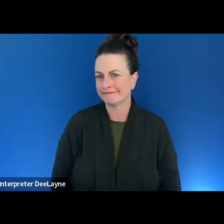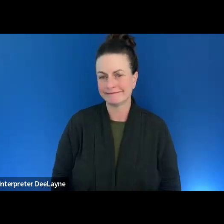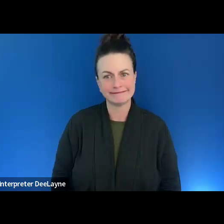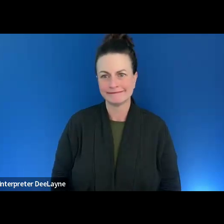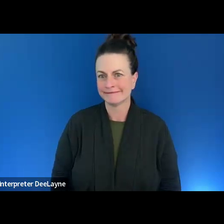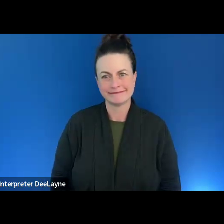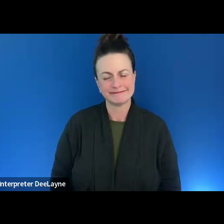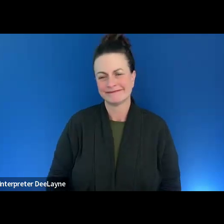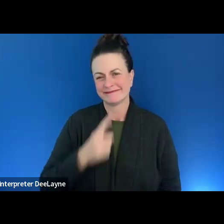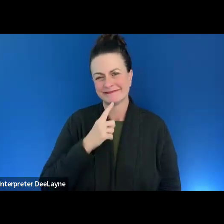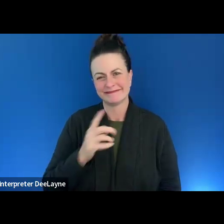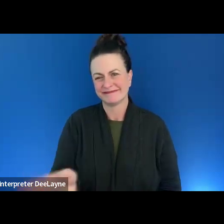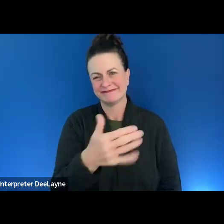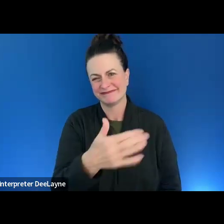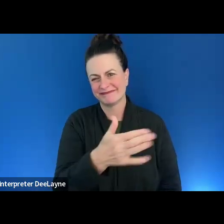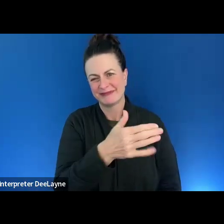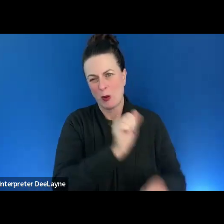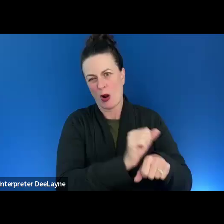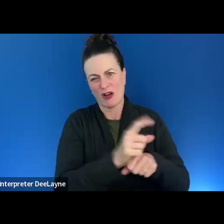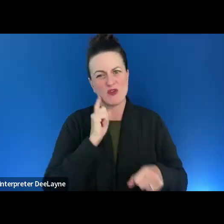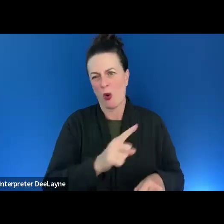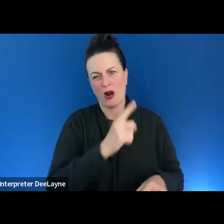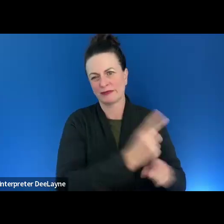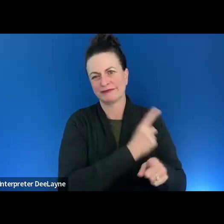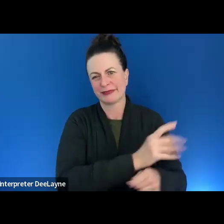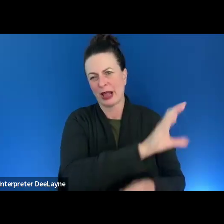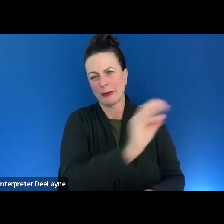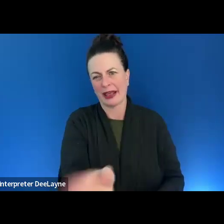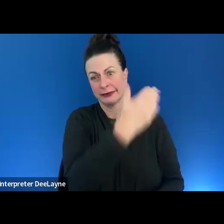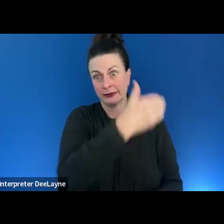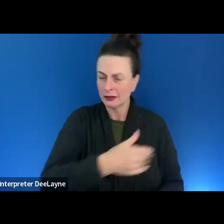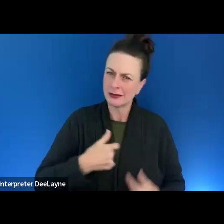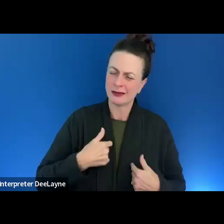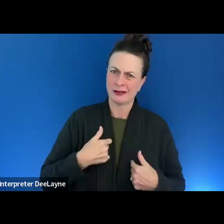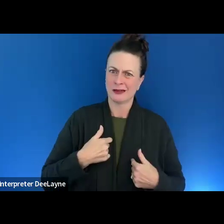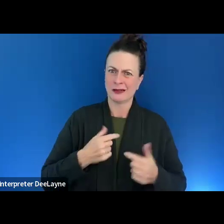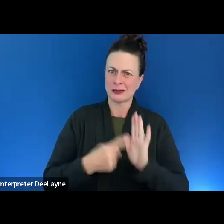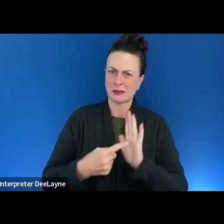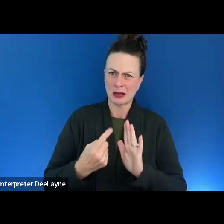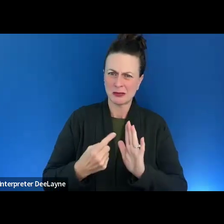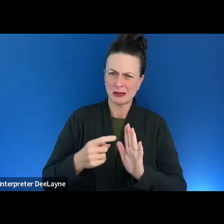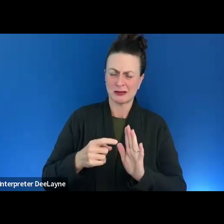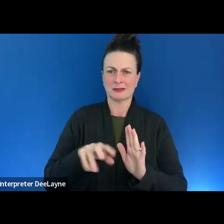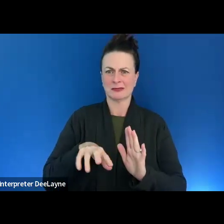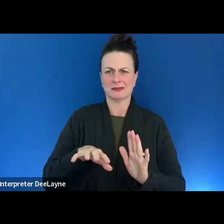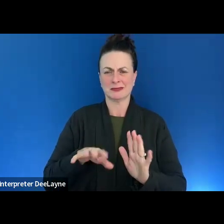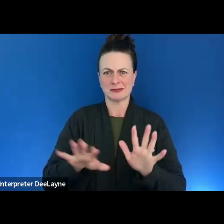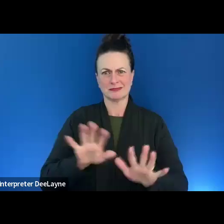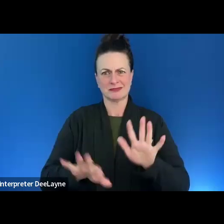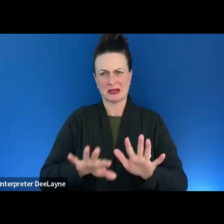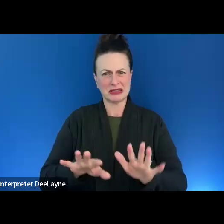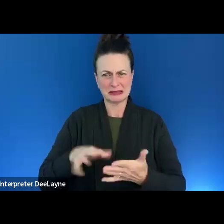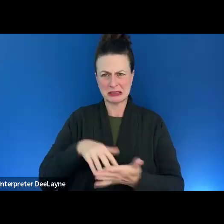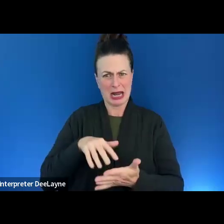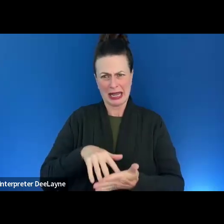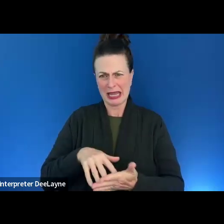instead supported the idea of me being an employee. And so, even sometimes within your traditional modes of study, you may